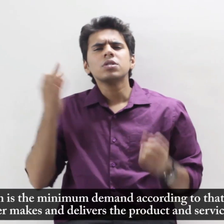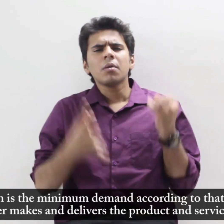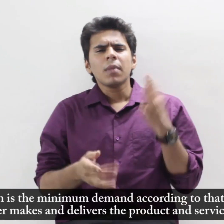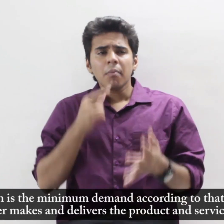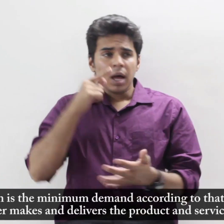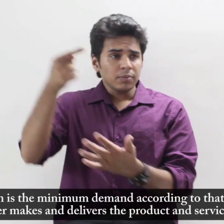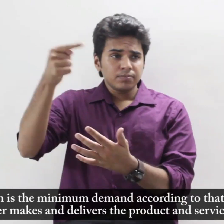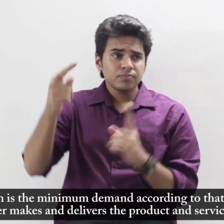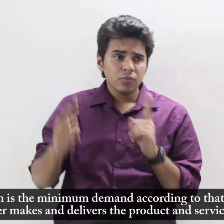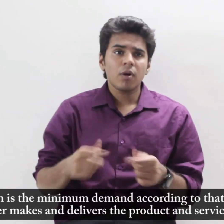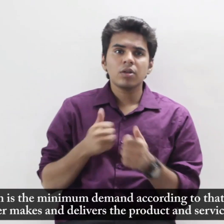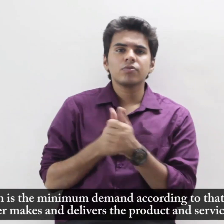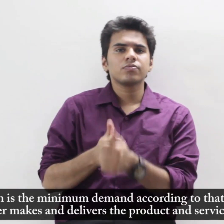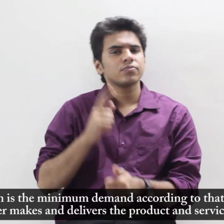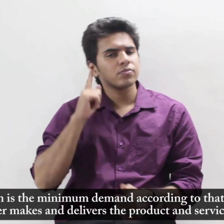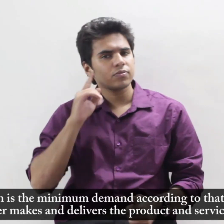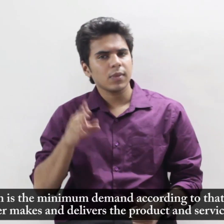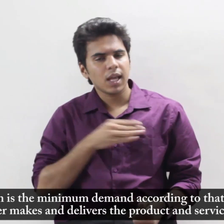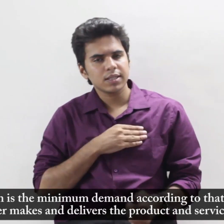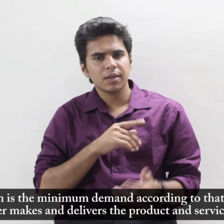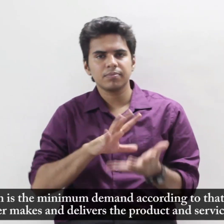product and service to the client.